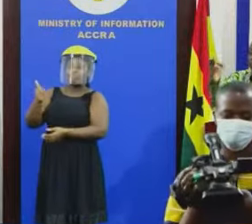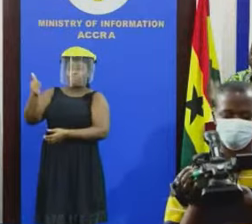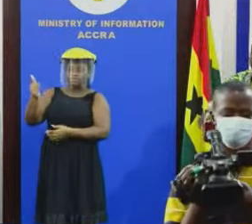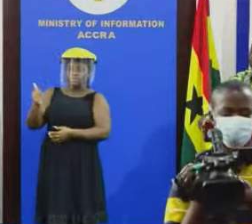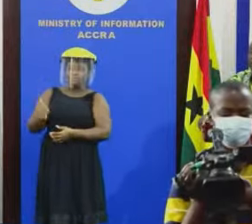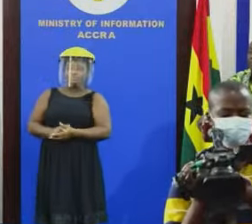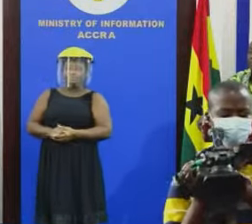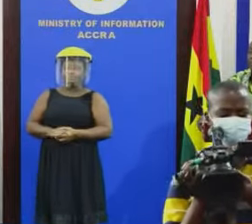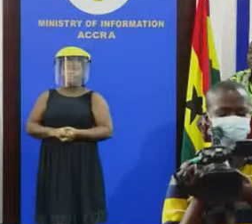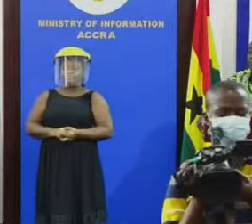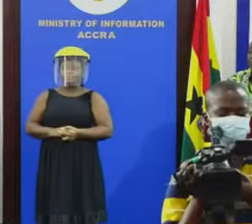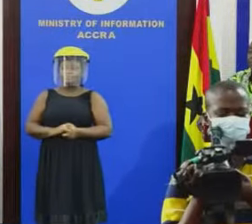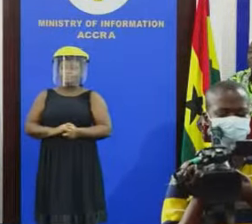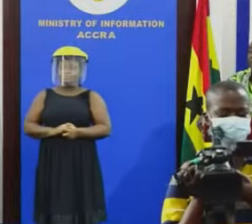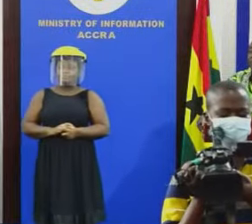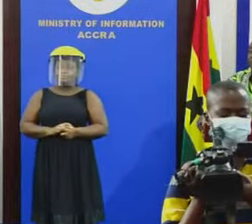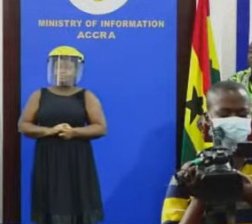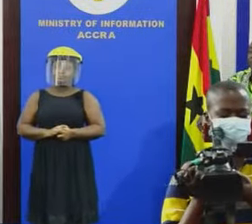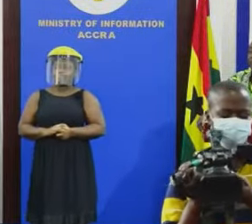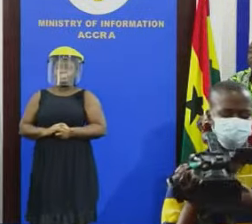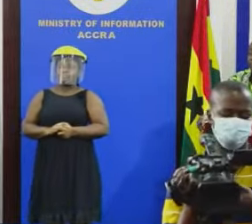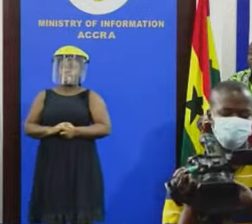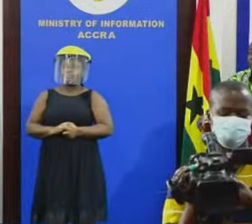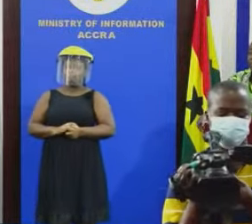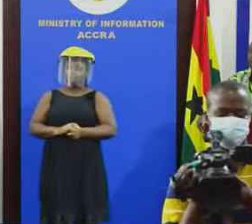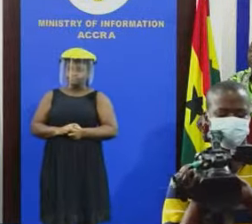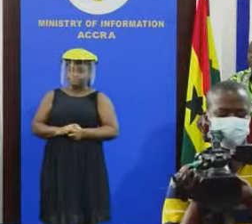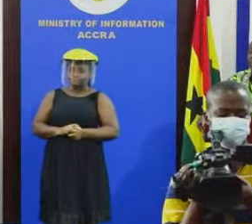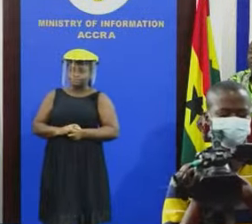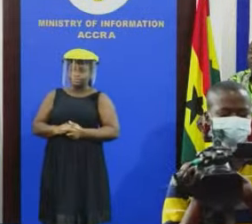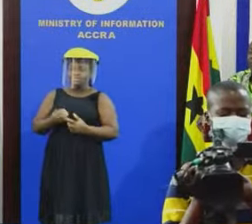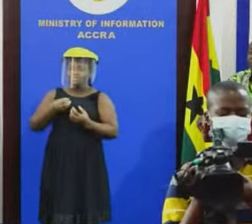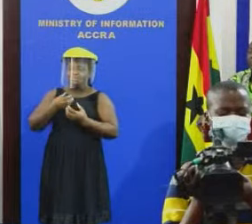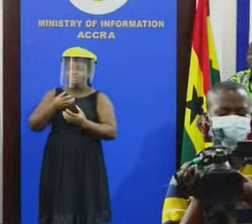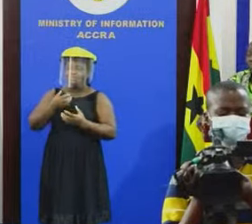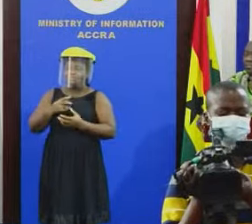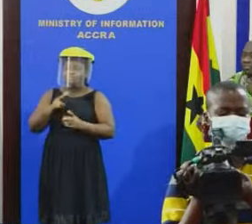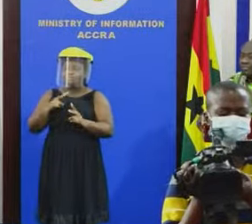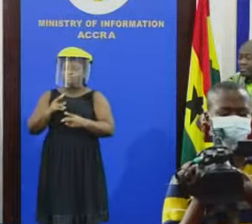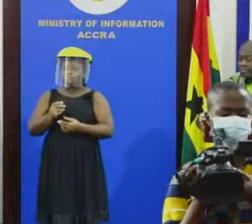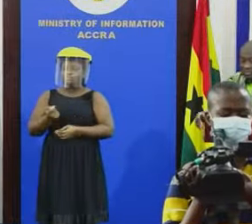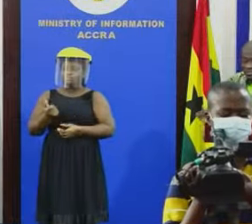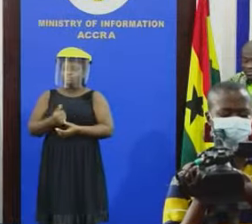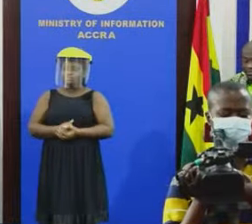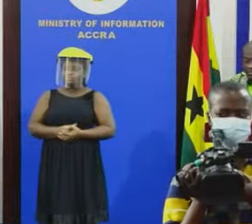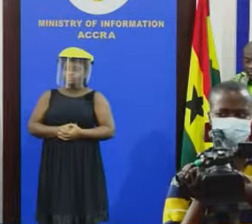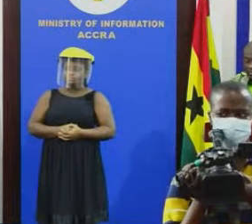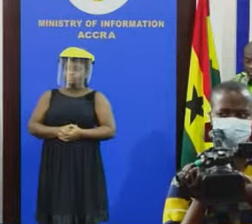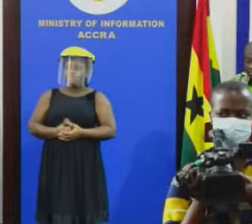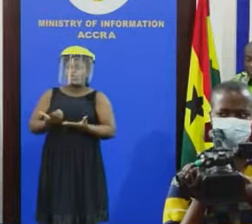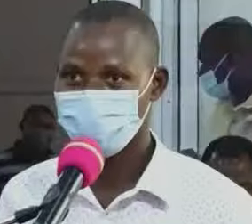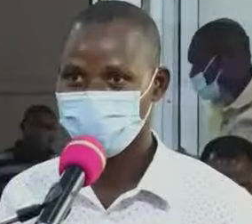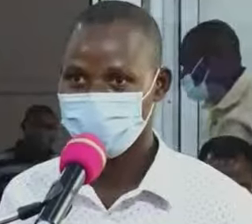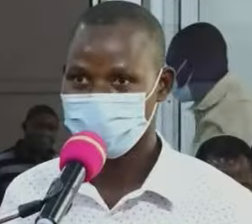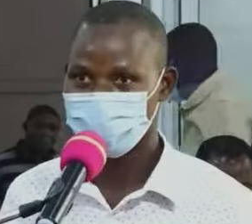well researched questions. Yes, sir. Thank you very much. My name is Paul Nyojo Dalafo. You have to speak up, Paul. Statesman. I want to find out from the Director